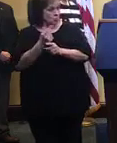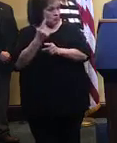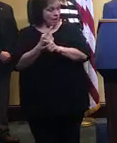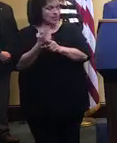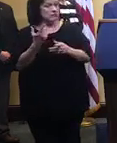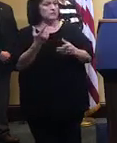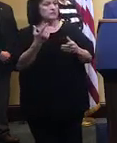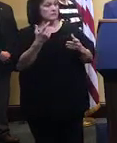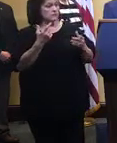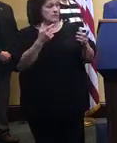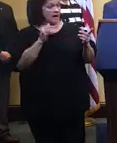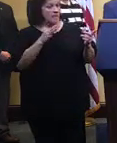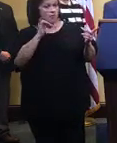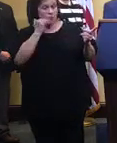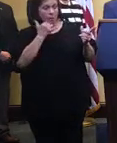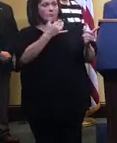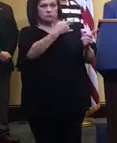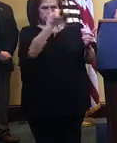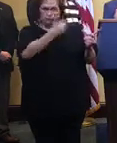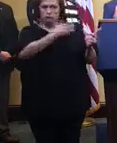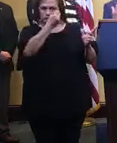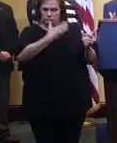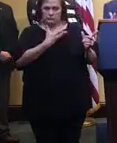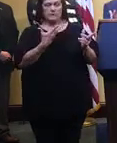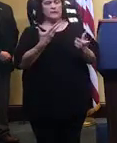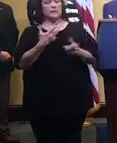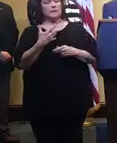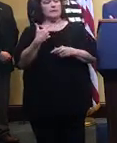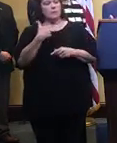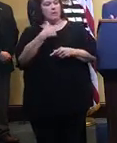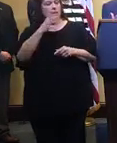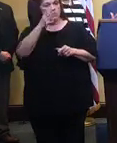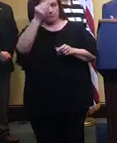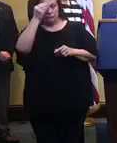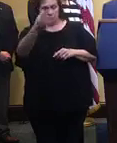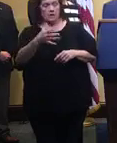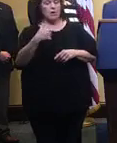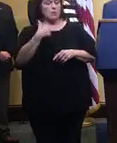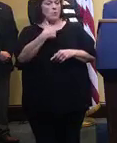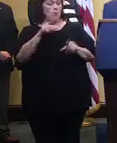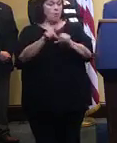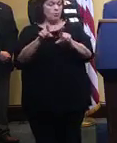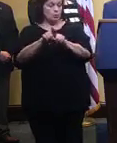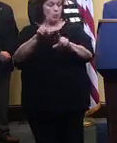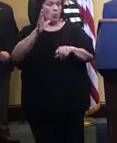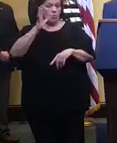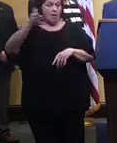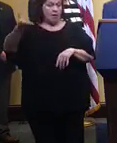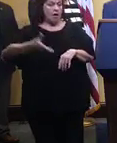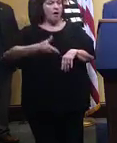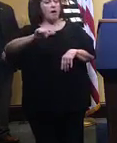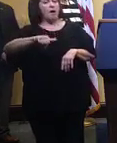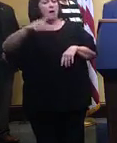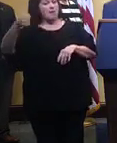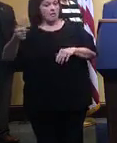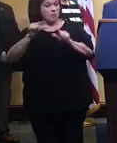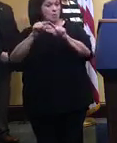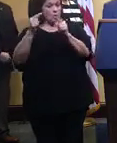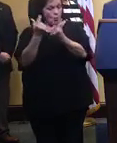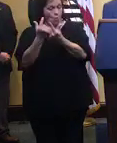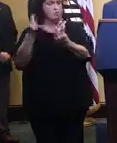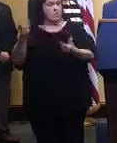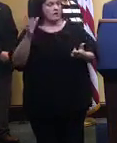is, and we have hired a third-party consultant to make that assessment, and